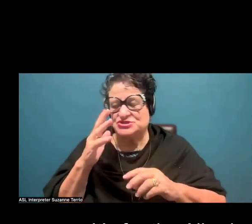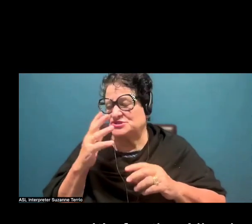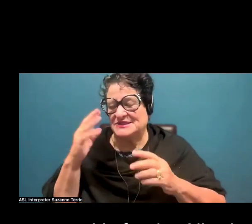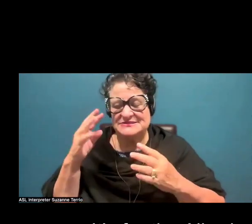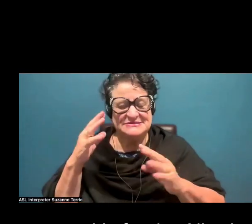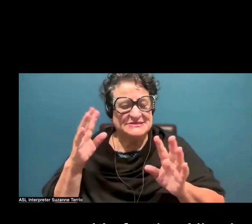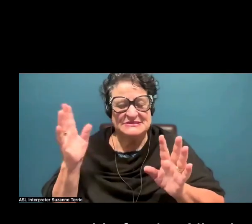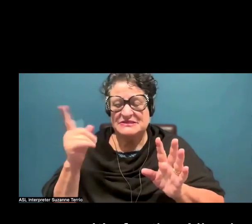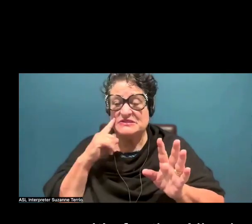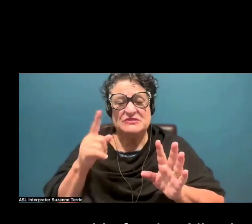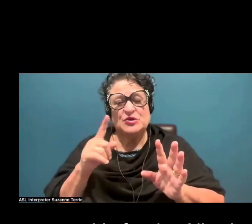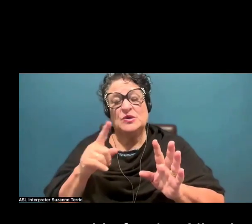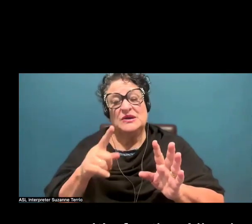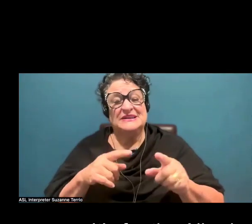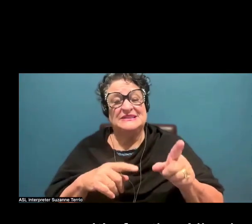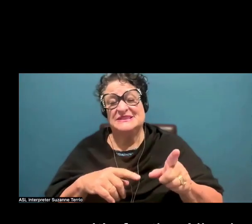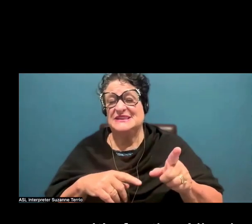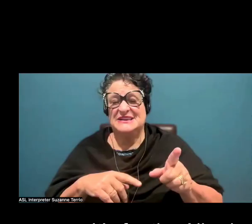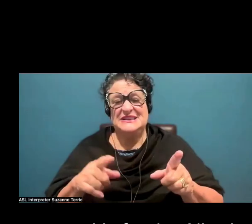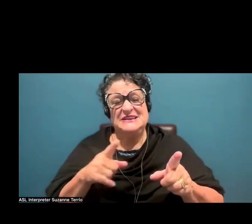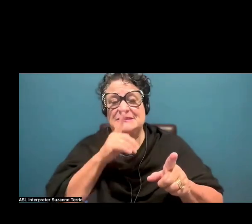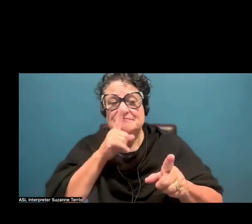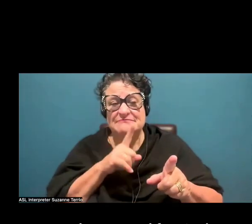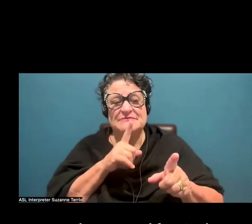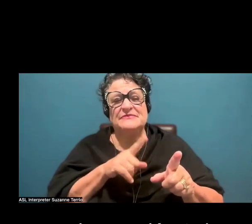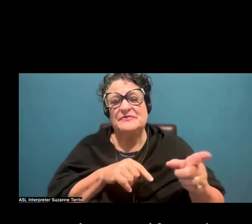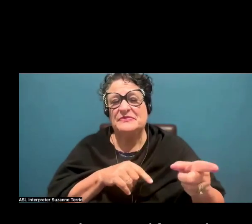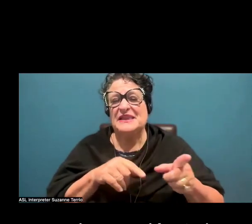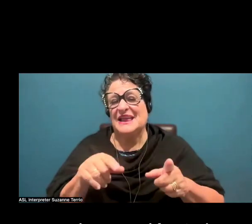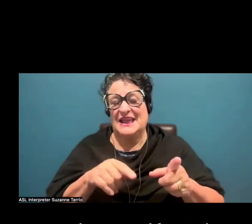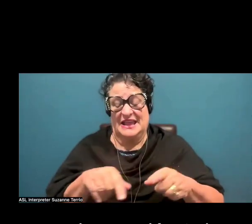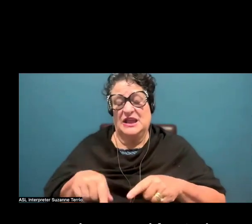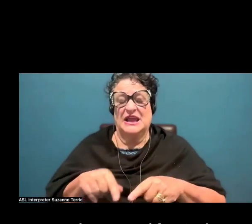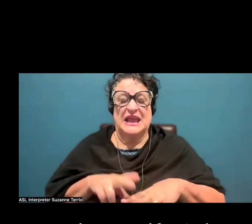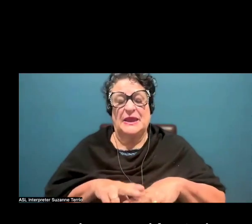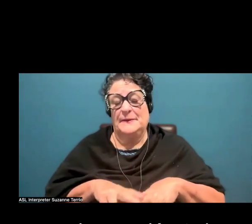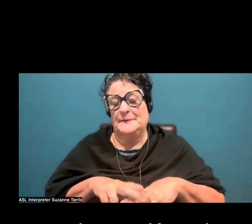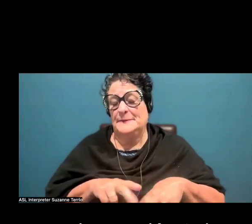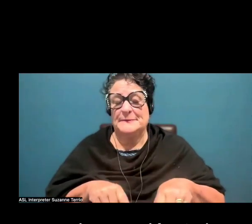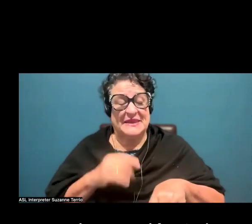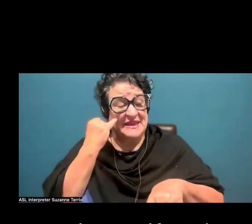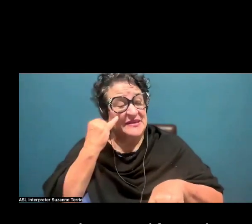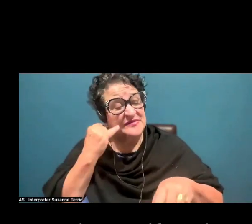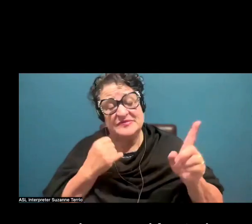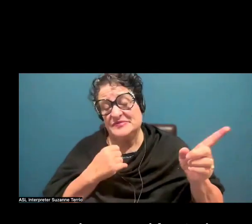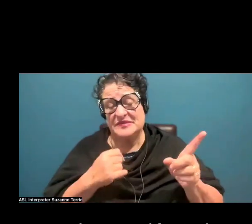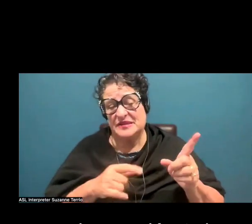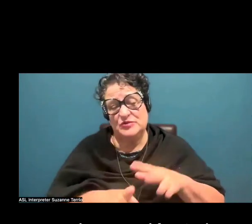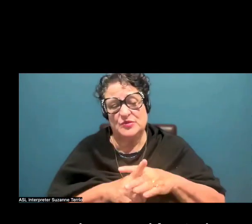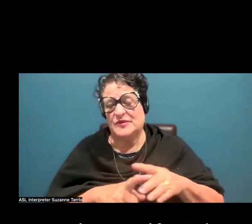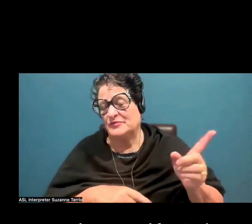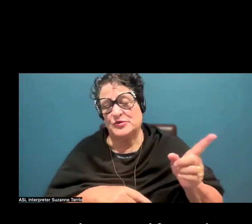the Allards, she whispers, like it's supposed to be kept secret, in case Kent shows up or Luce's